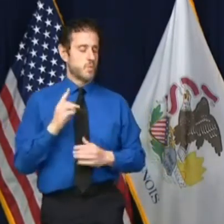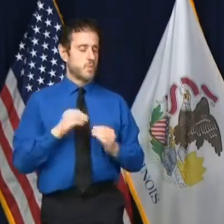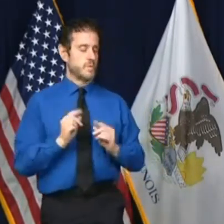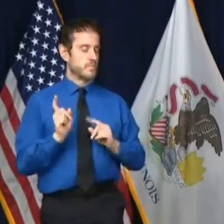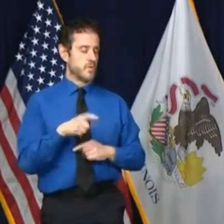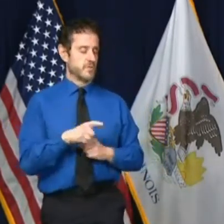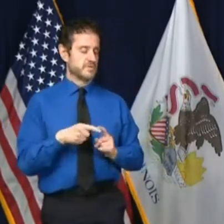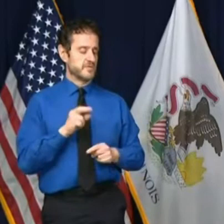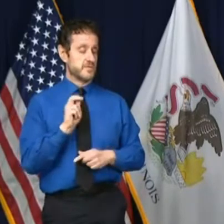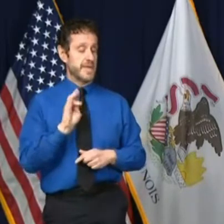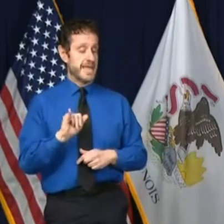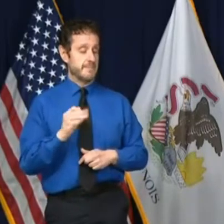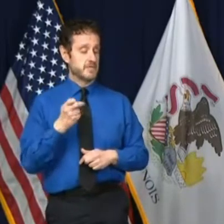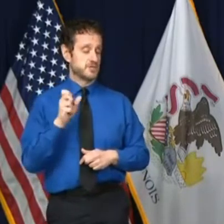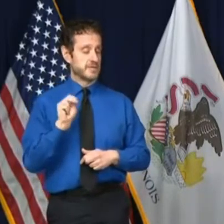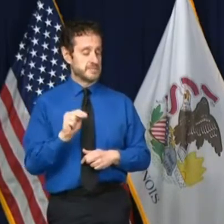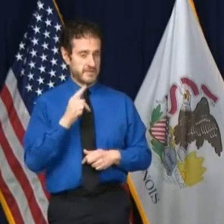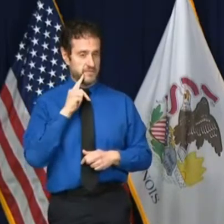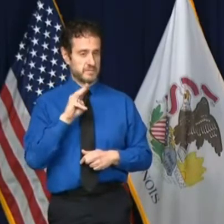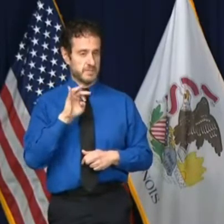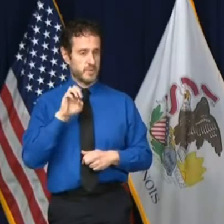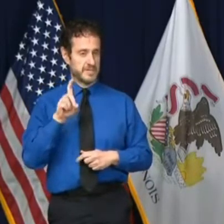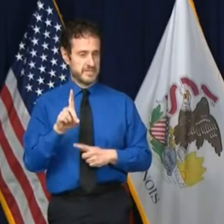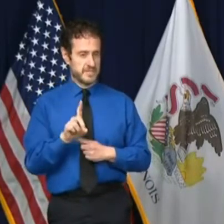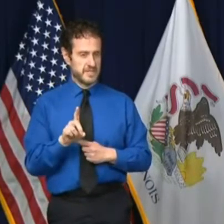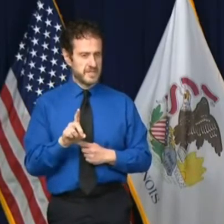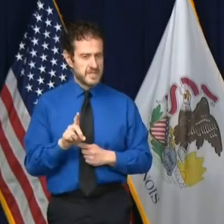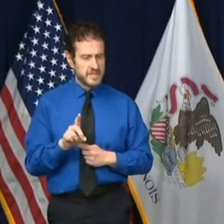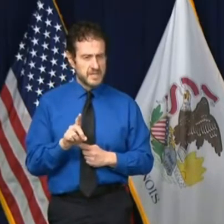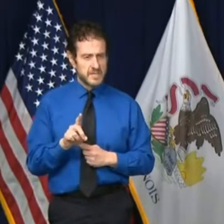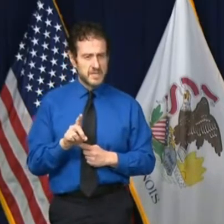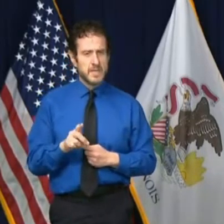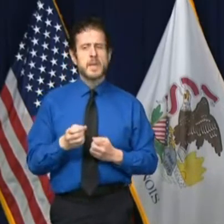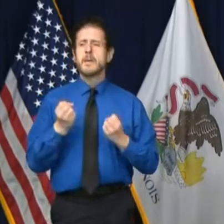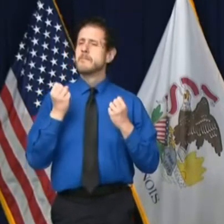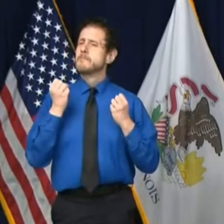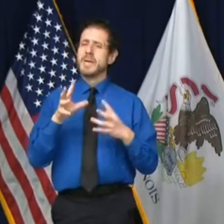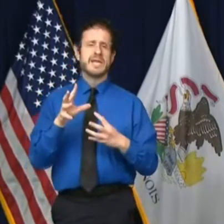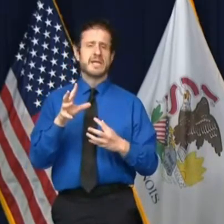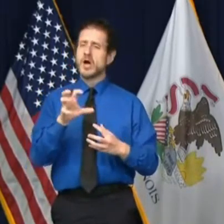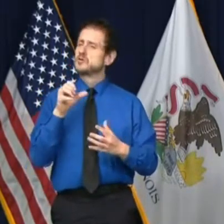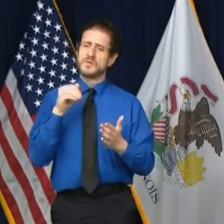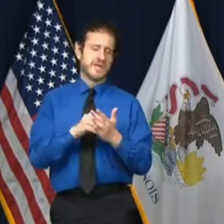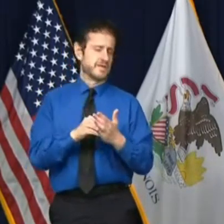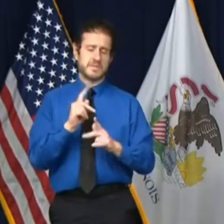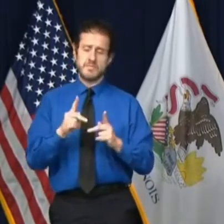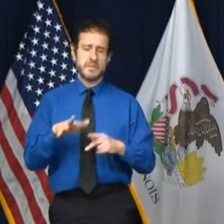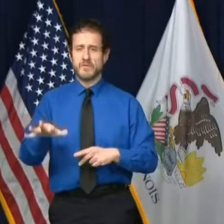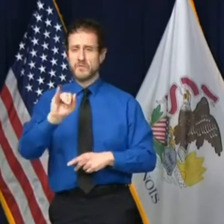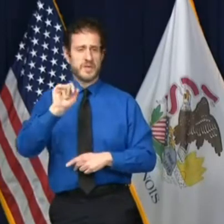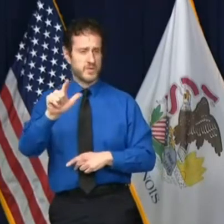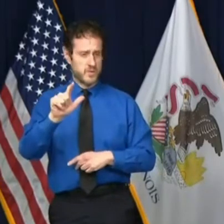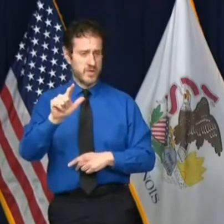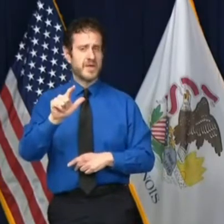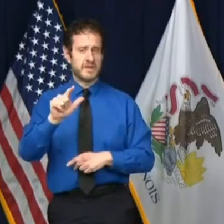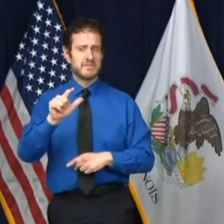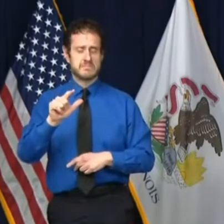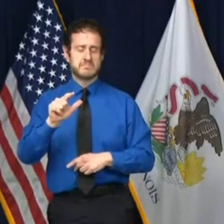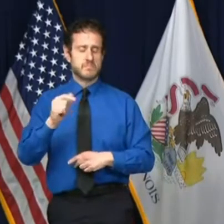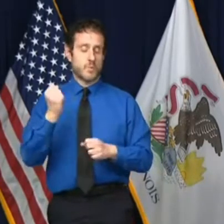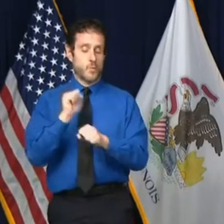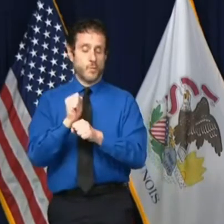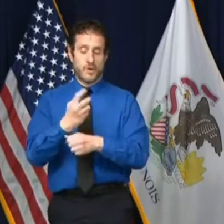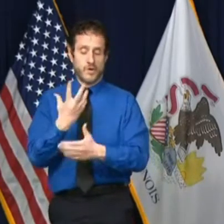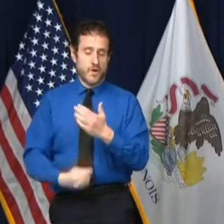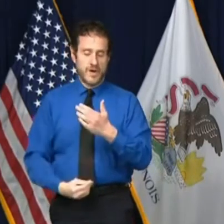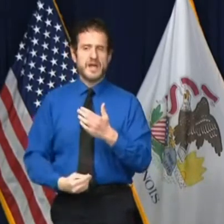Jacobson. There's hundreds of thousands, as we know, of Illinoisans out of work. Many, she says, want to become contract tracers. Where